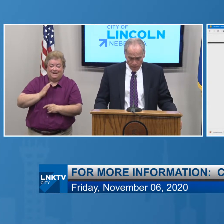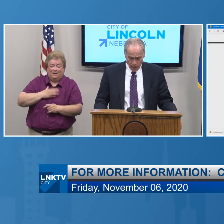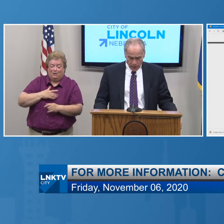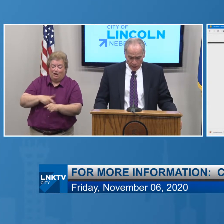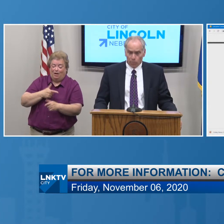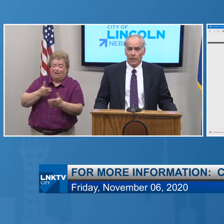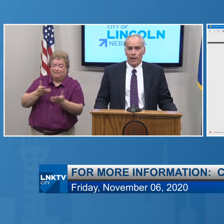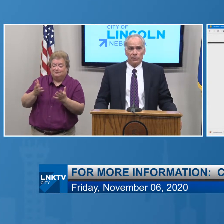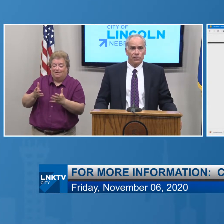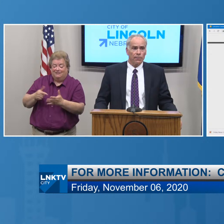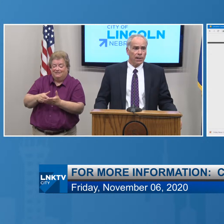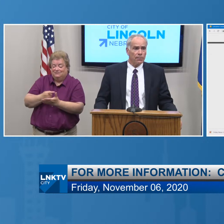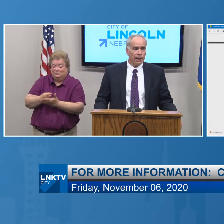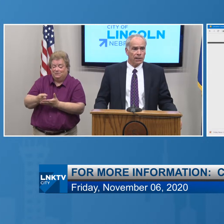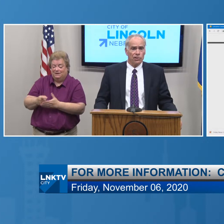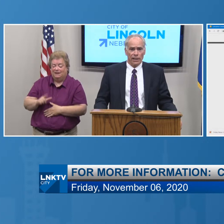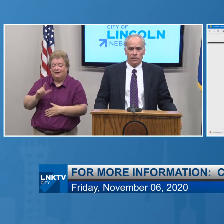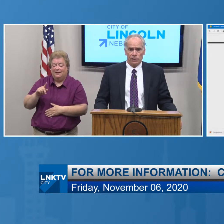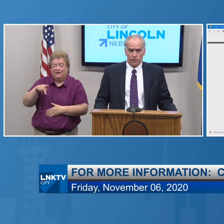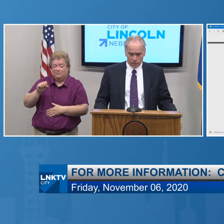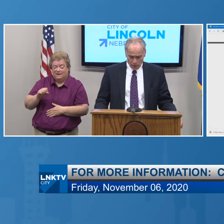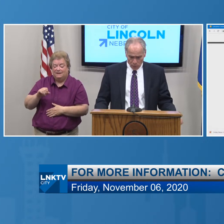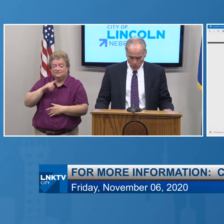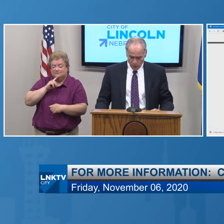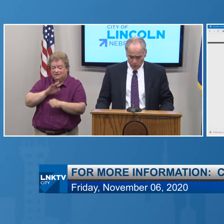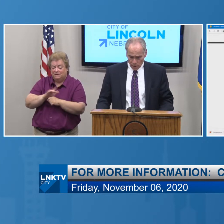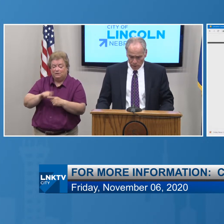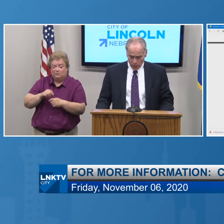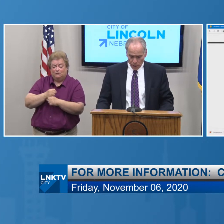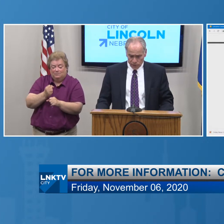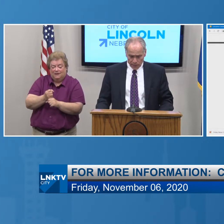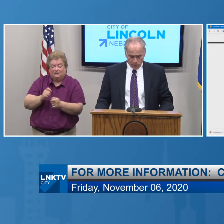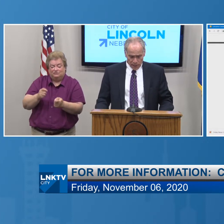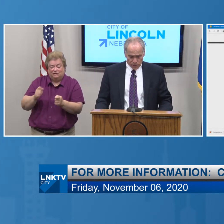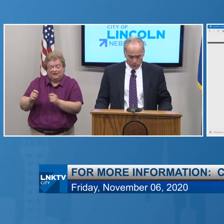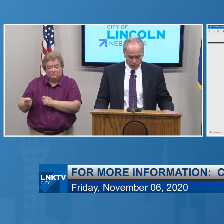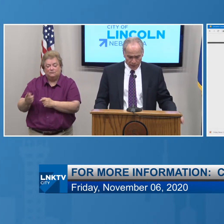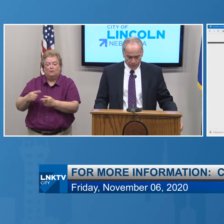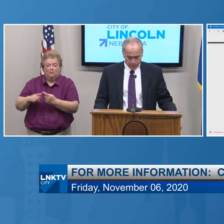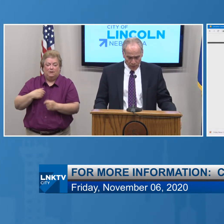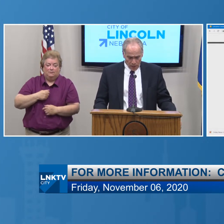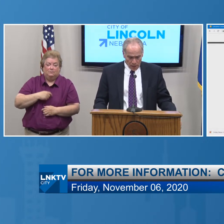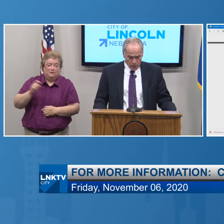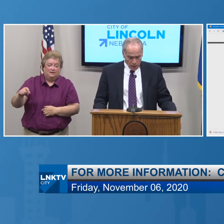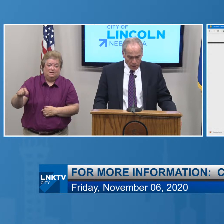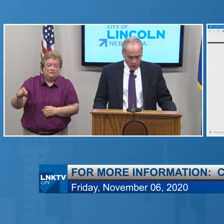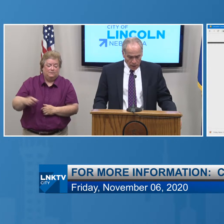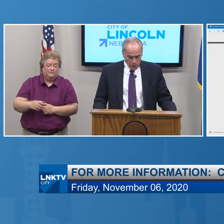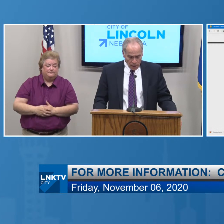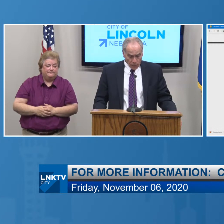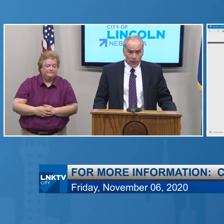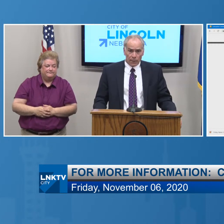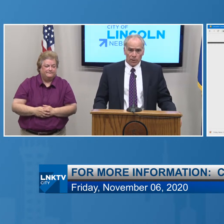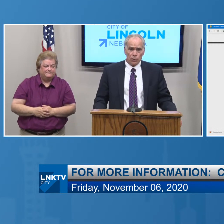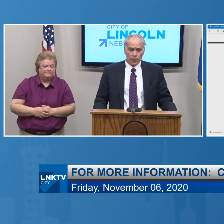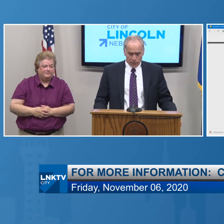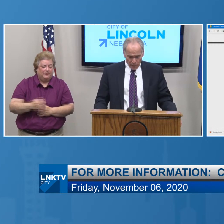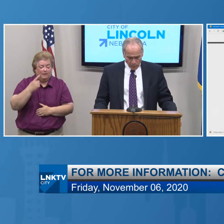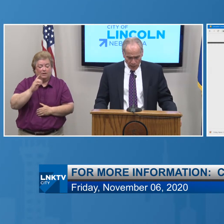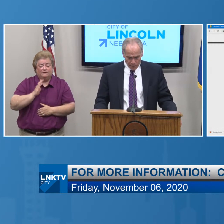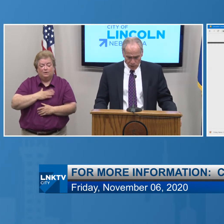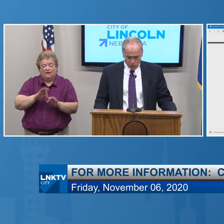week. And LPS is committed to making changes when they are deemed necessary. And for our